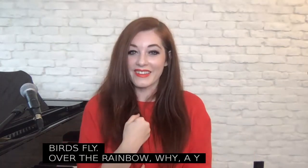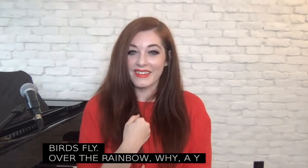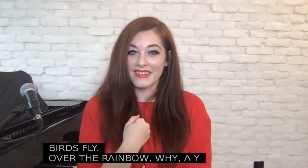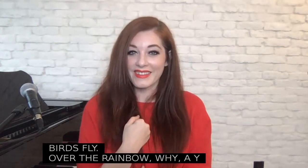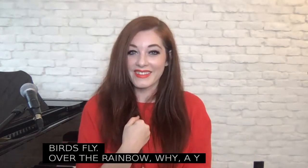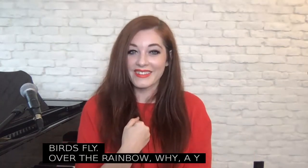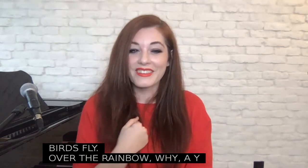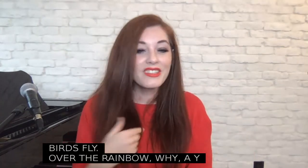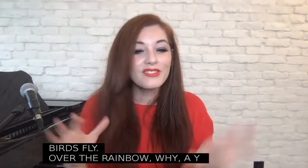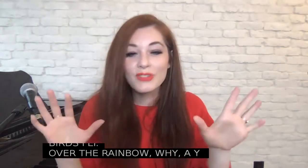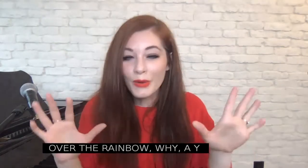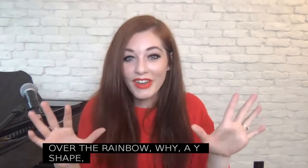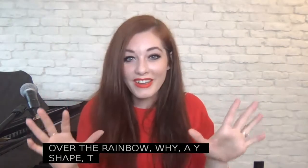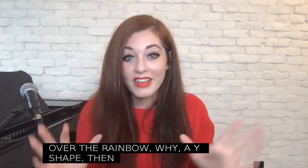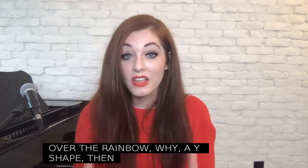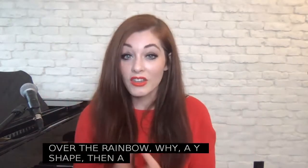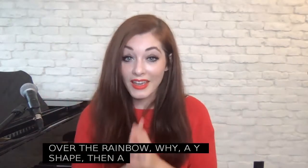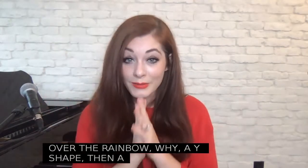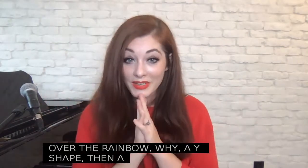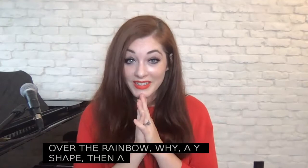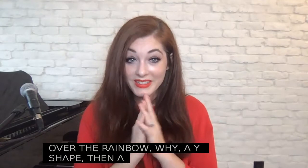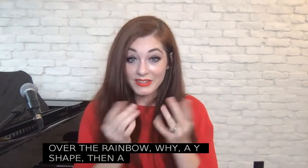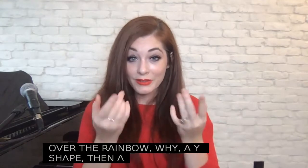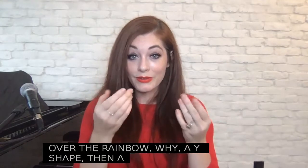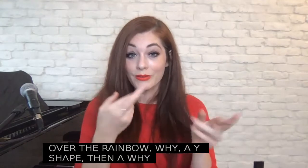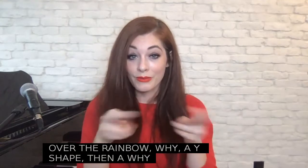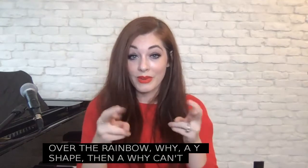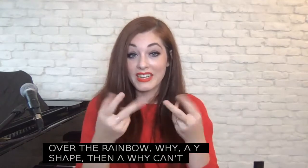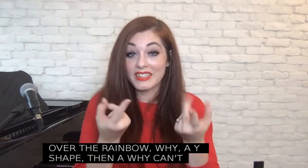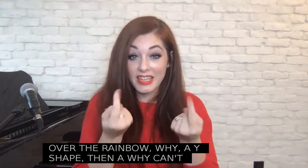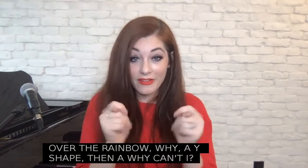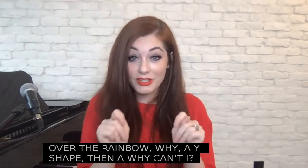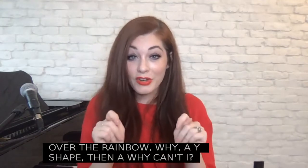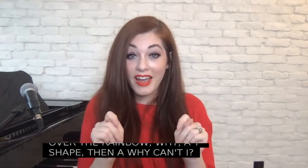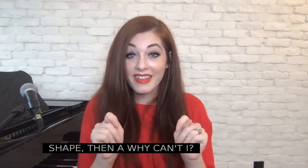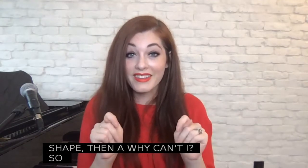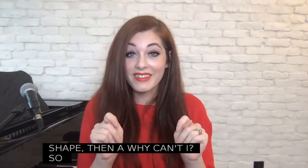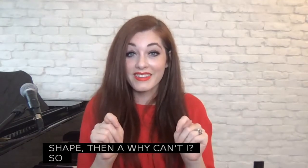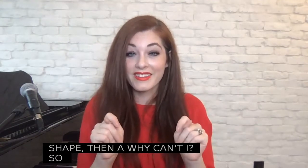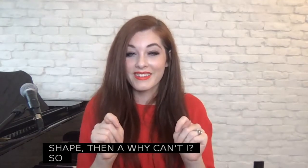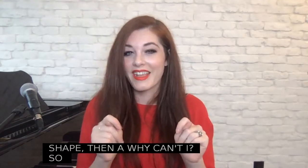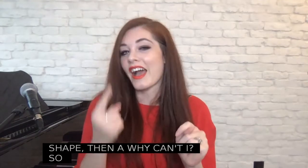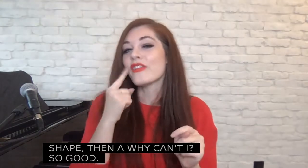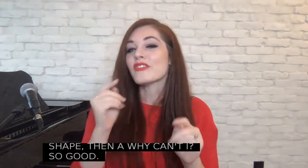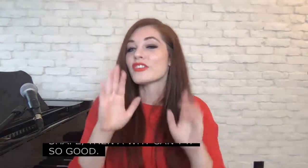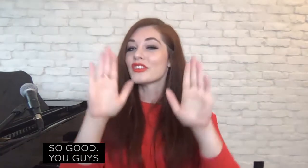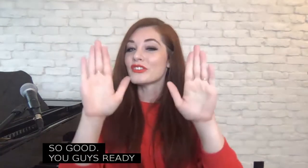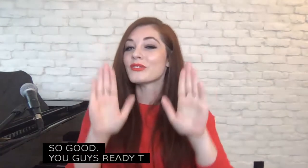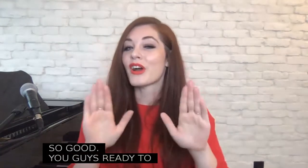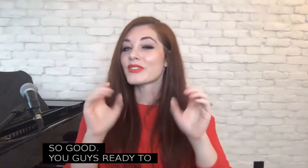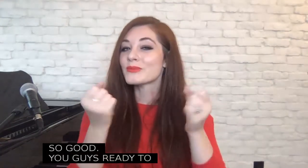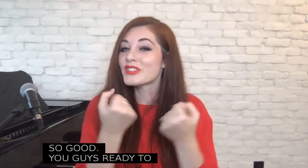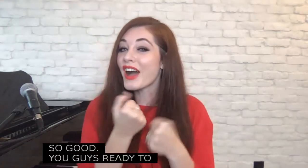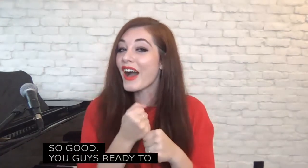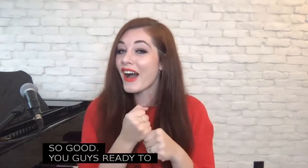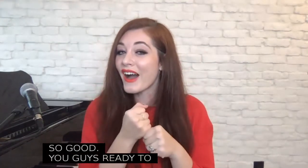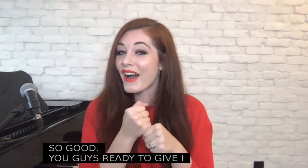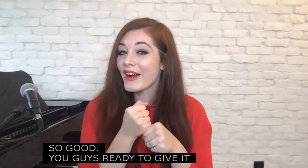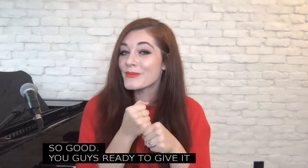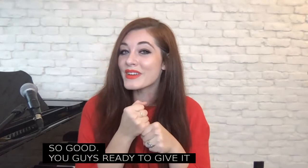hide. So good. You guys ready to give it a try? I think that you're going to do an